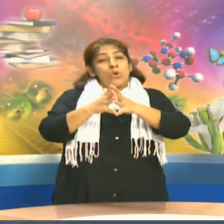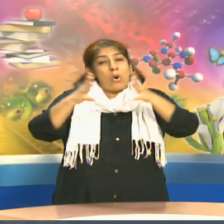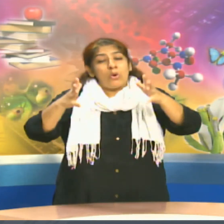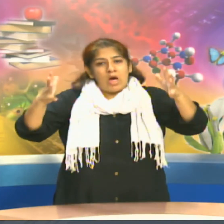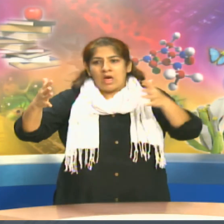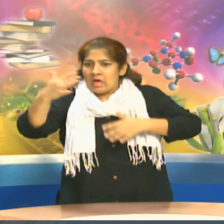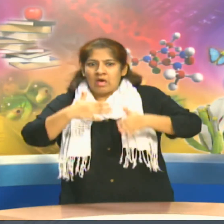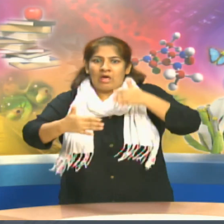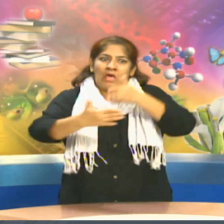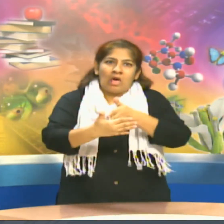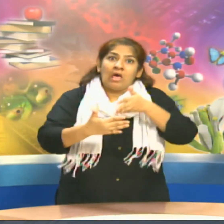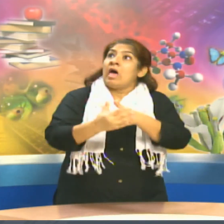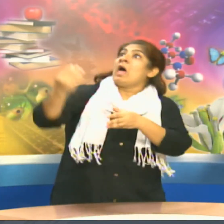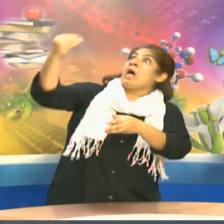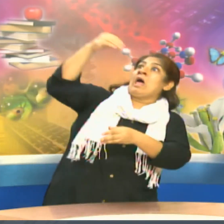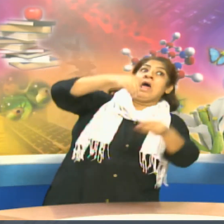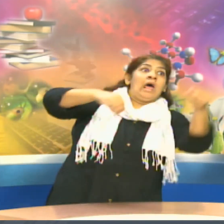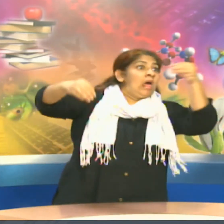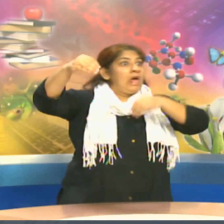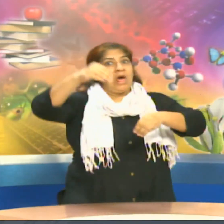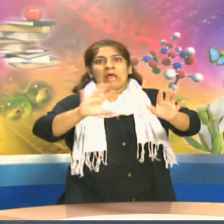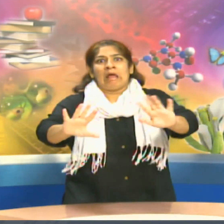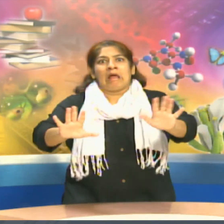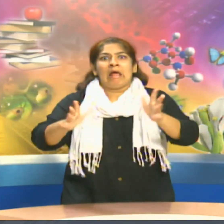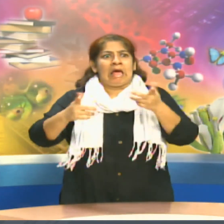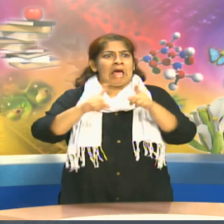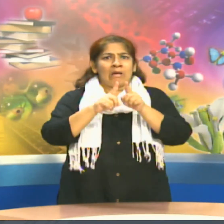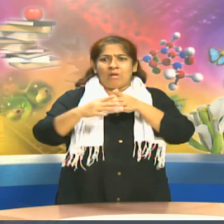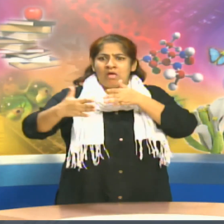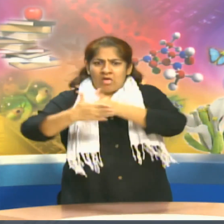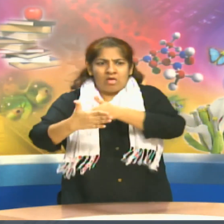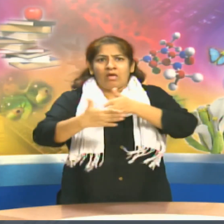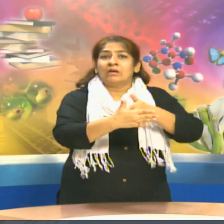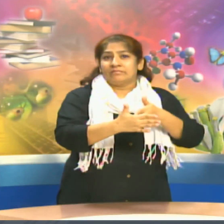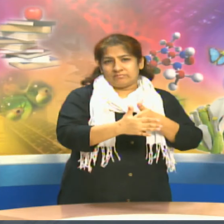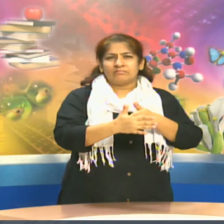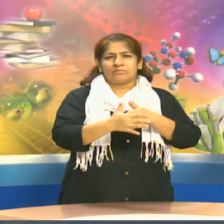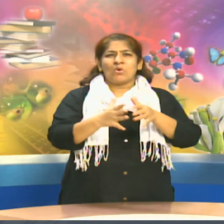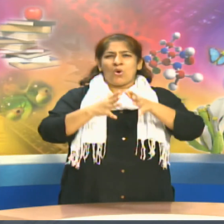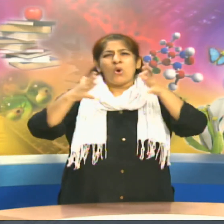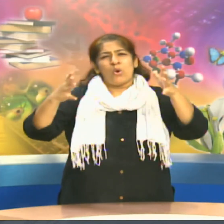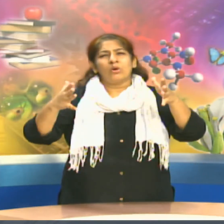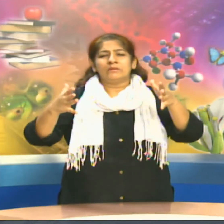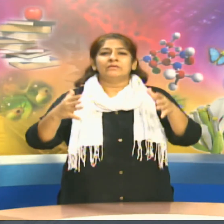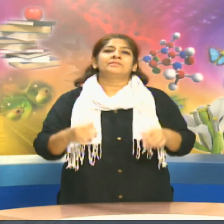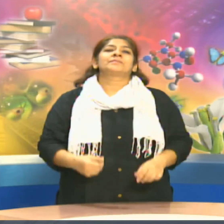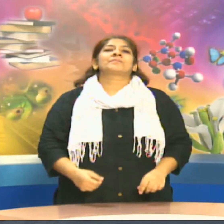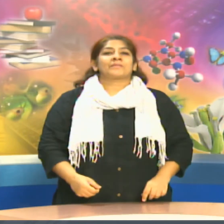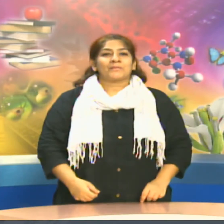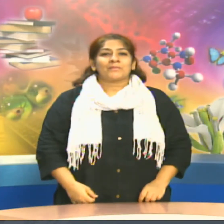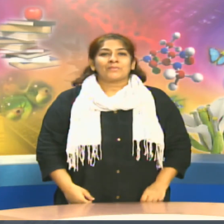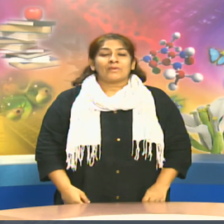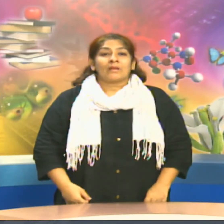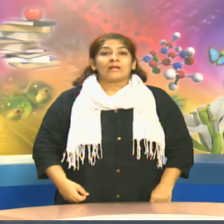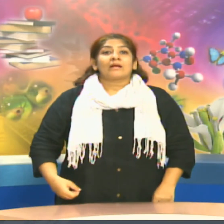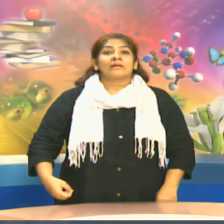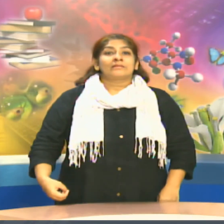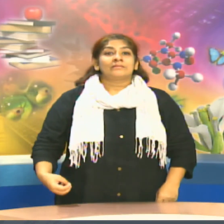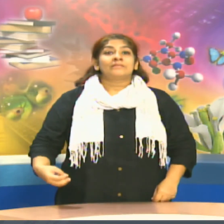in the work method. So, when we have to interlink our work with various